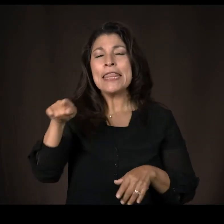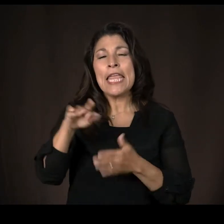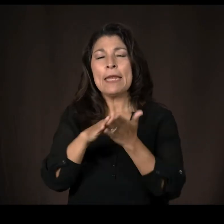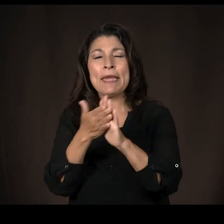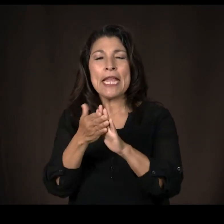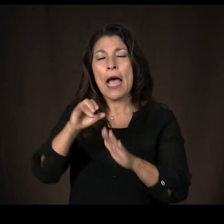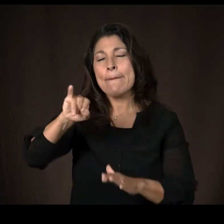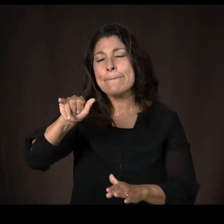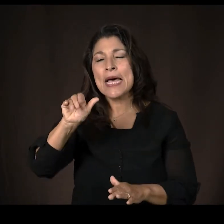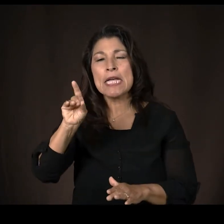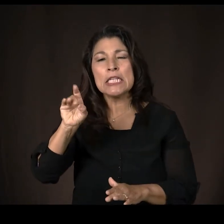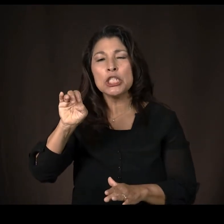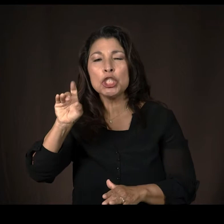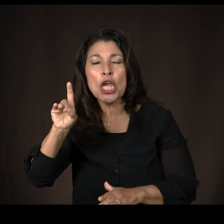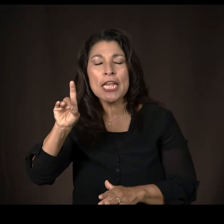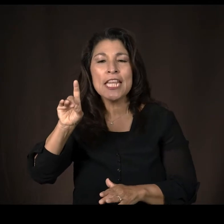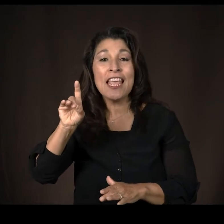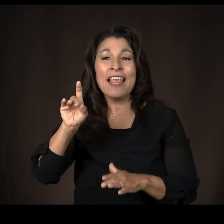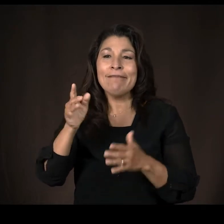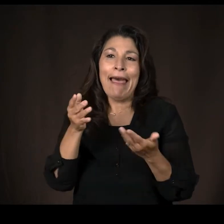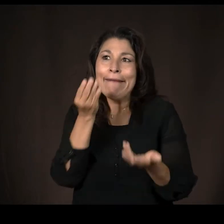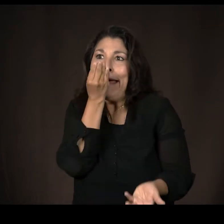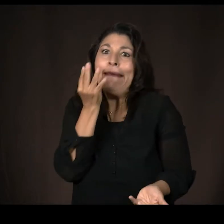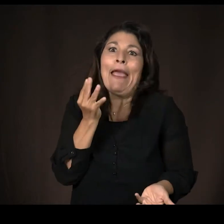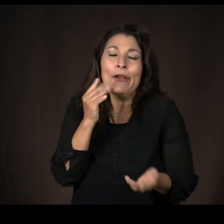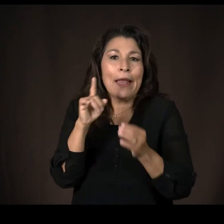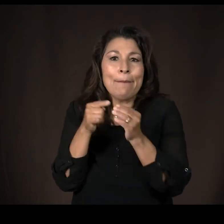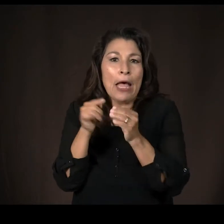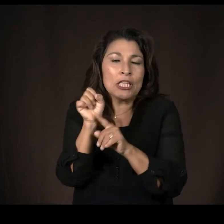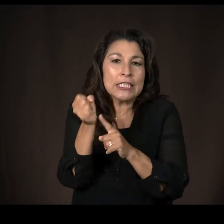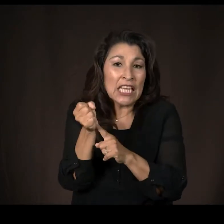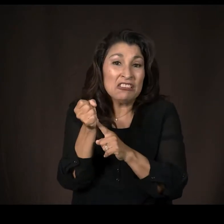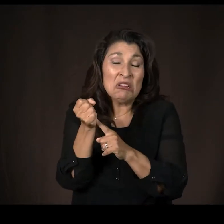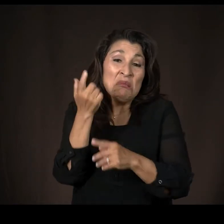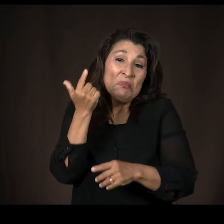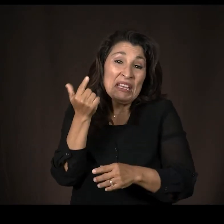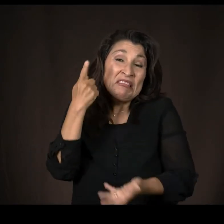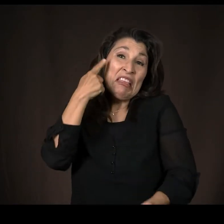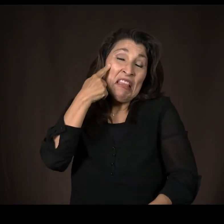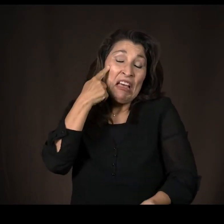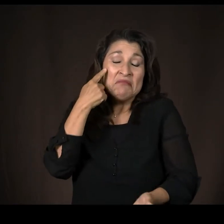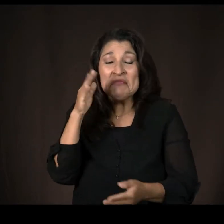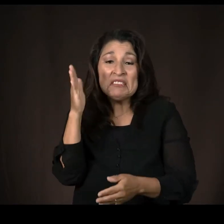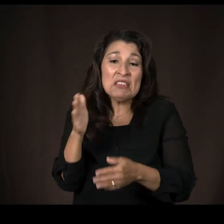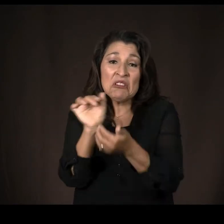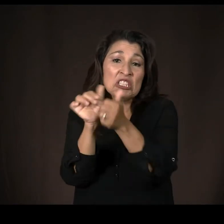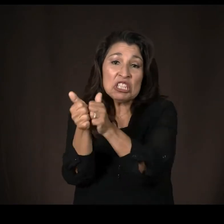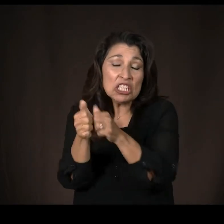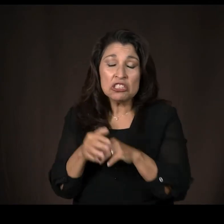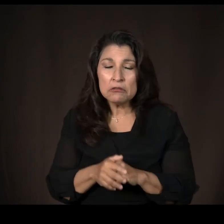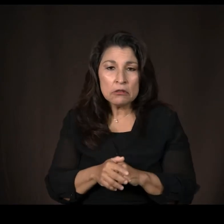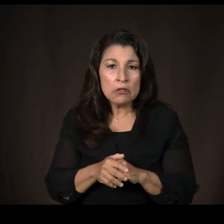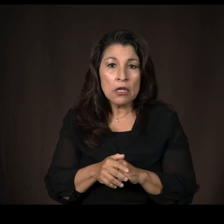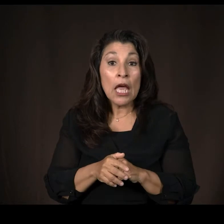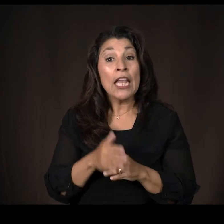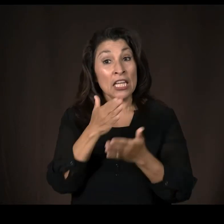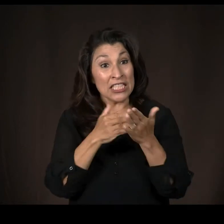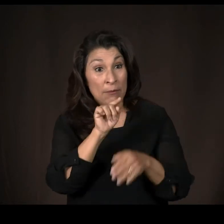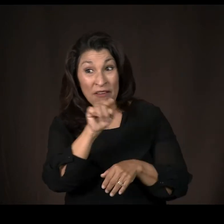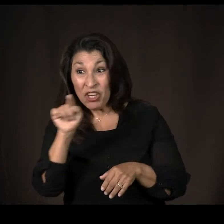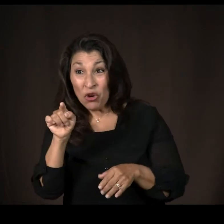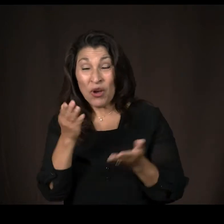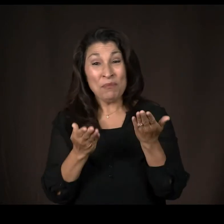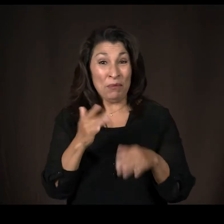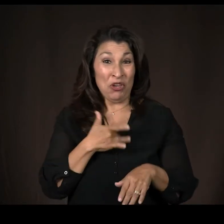jaded, apathetic to their situation, feeling that it would never change. Now, some of you may